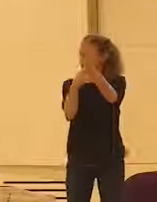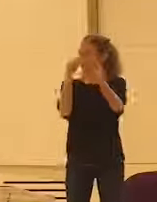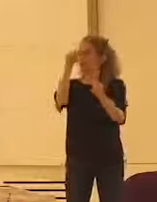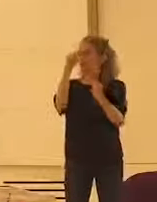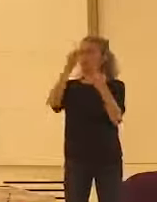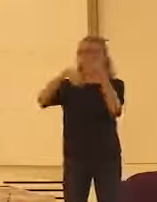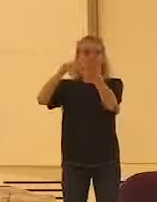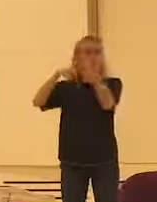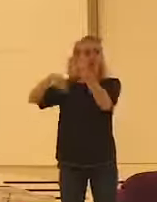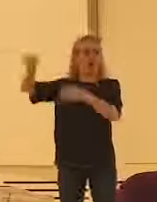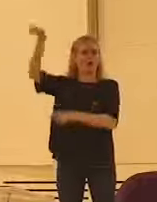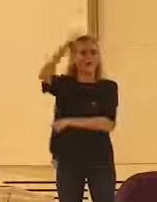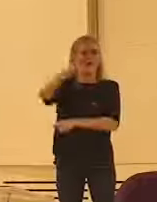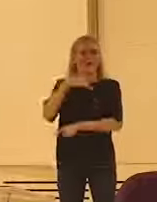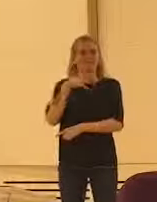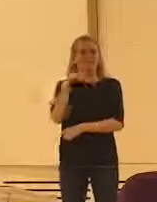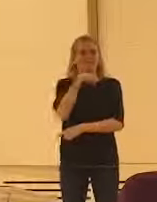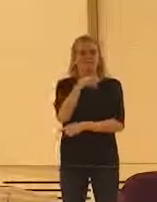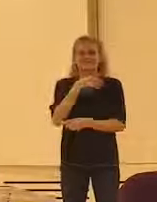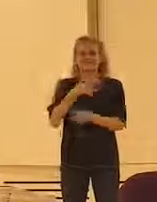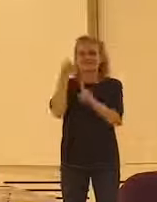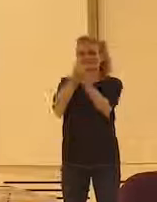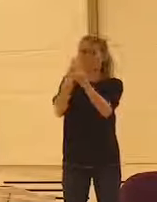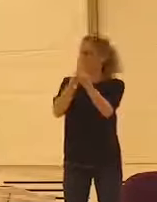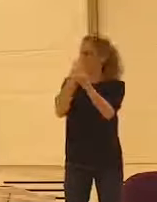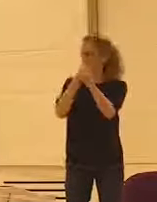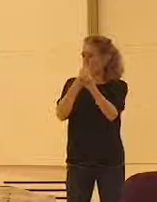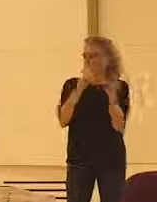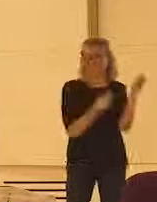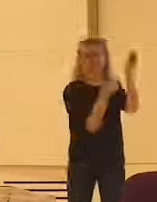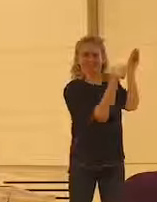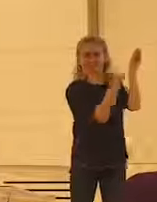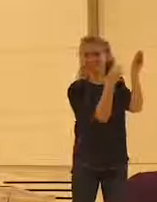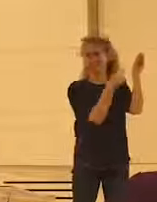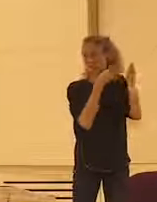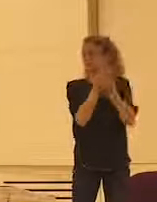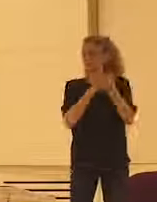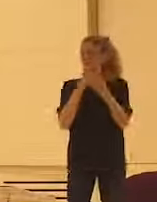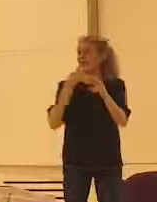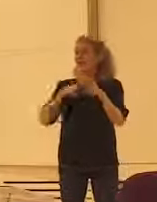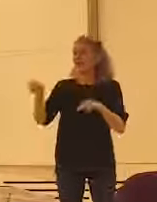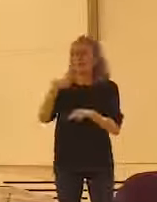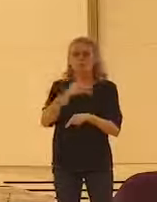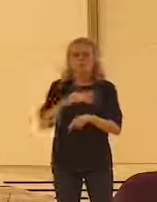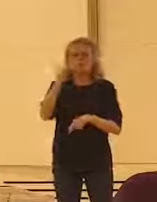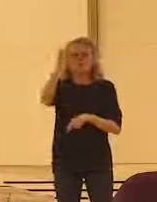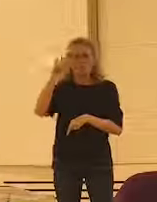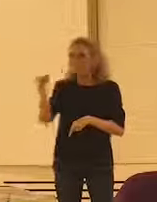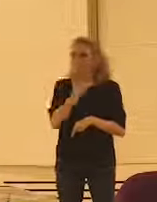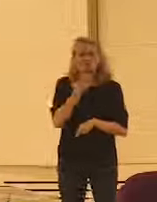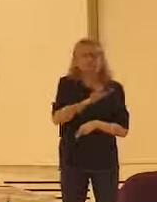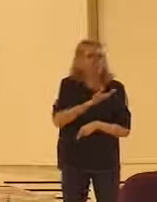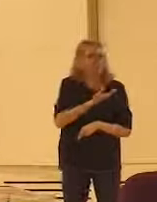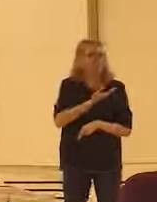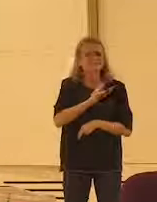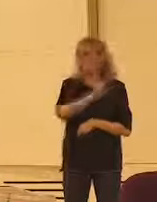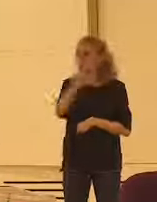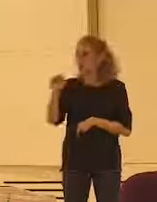So it's great to show that to the commissioners, and I feel we need to reinforce that and keep showing them. If you want to know what your rights